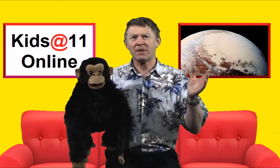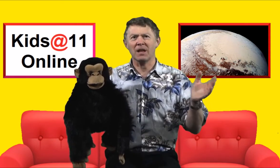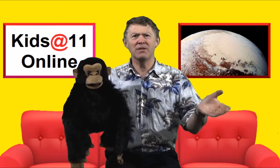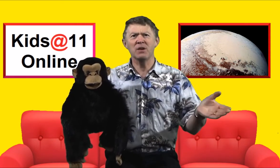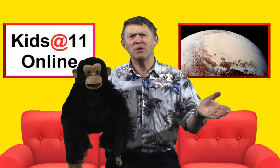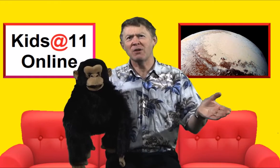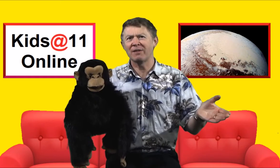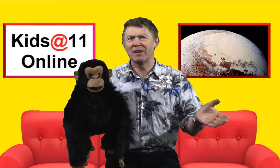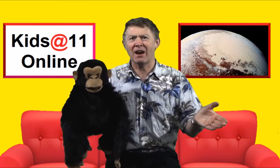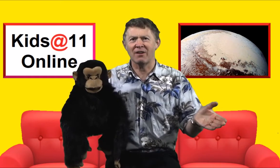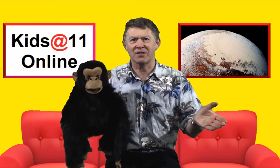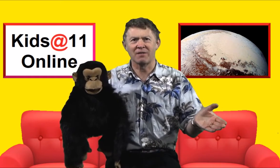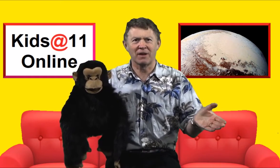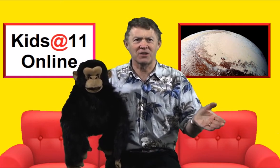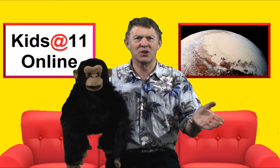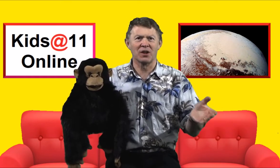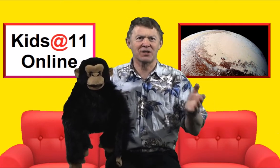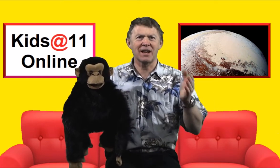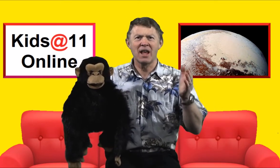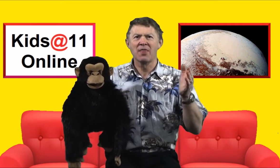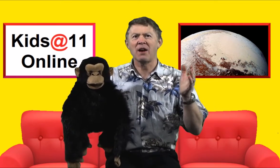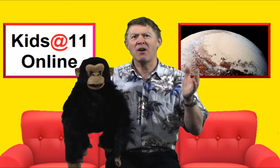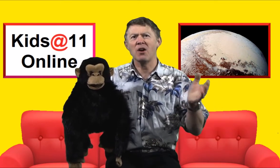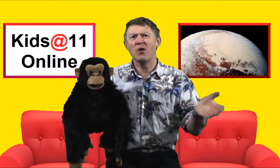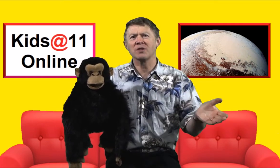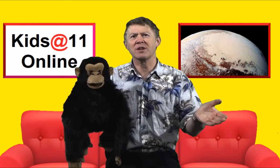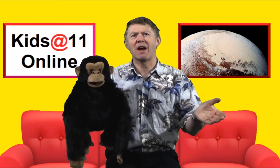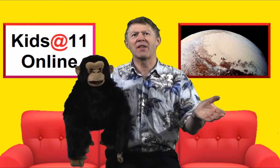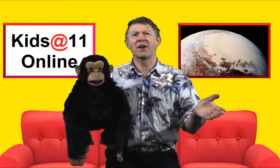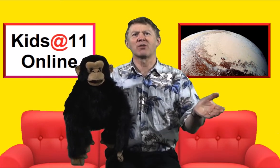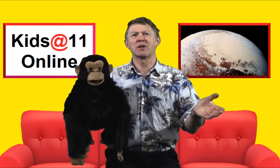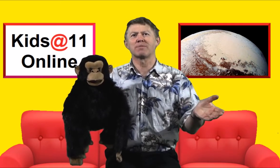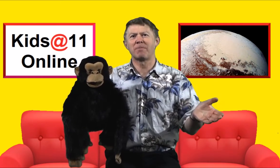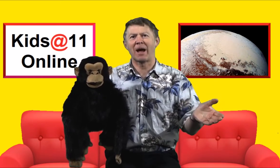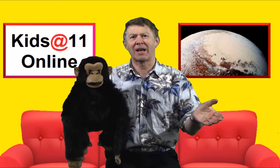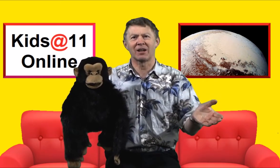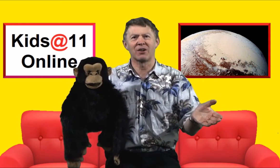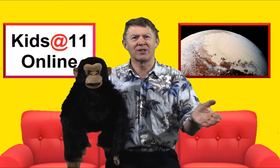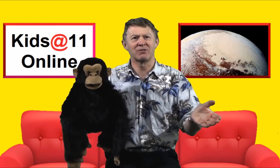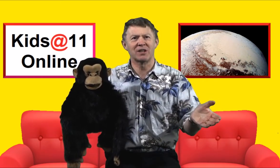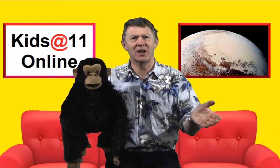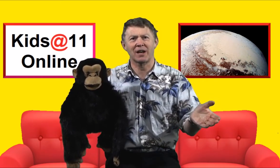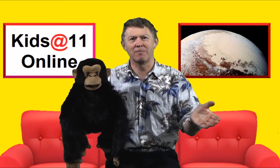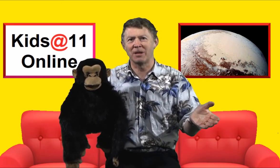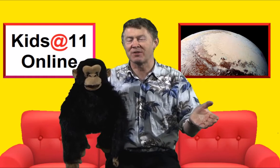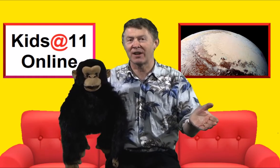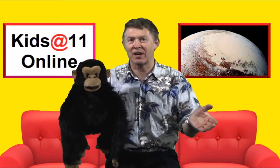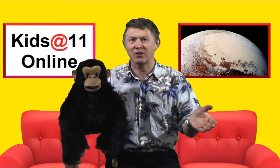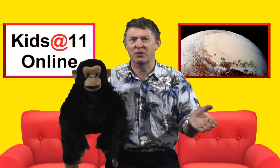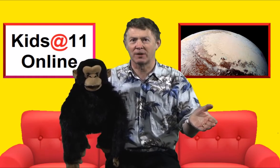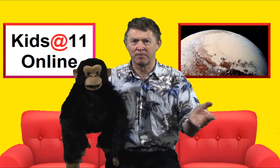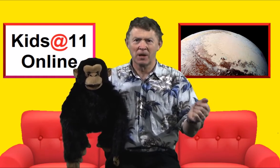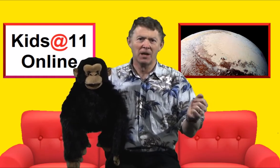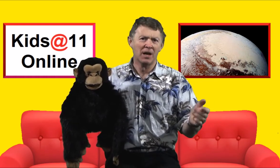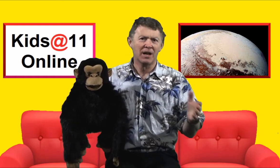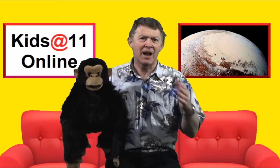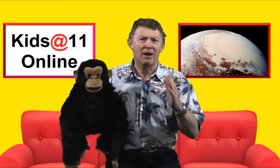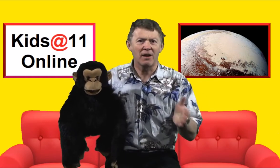And if you don't live in the area of St. Faith's Church, then there are lots of other crisp packet recycling bins around the country. Now, if you